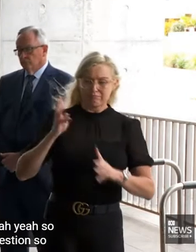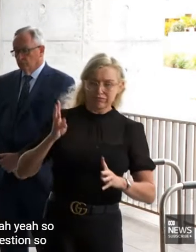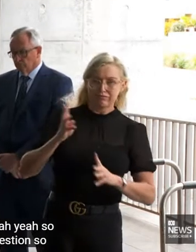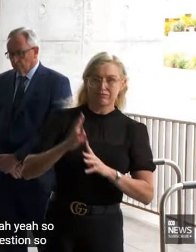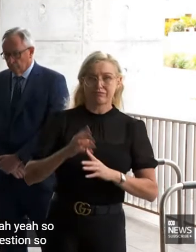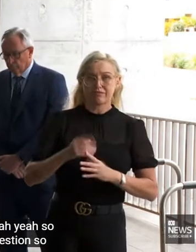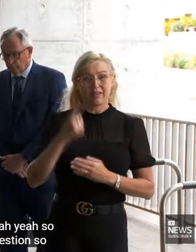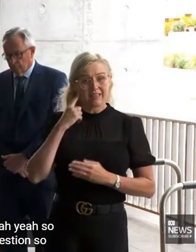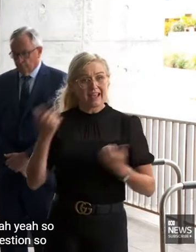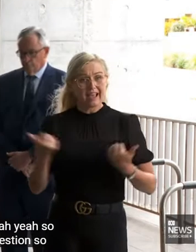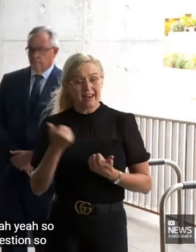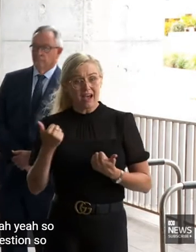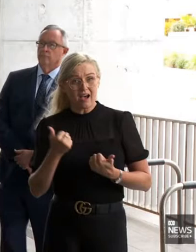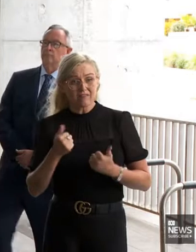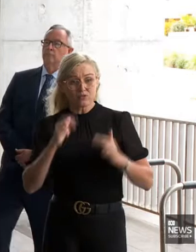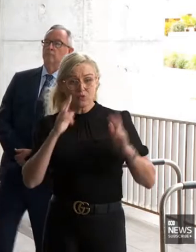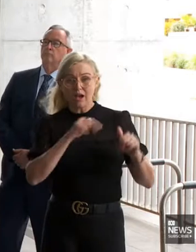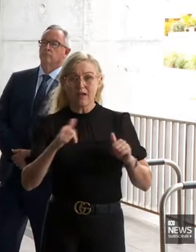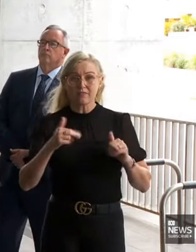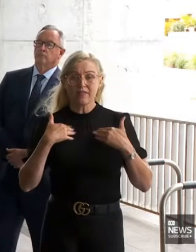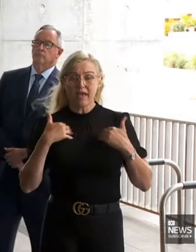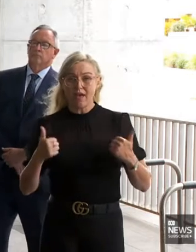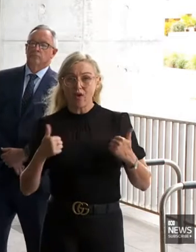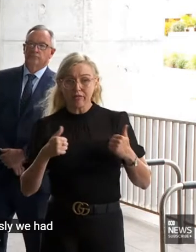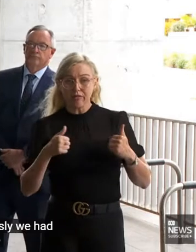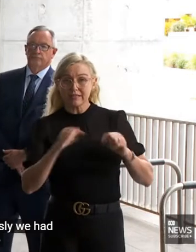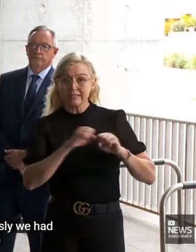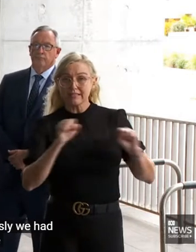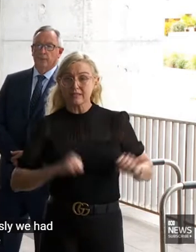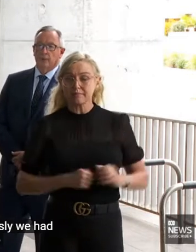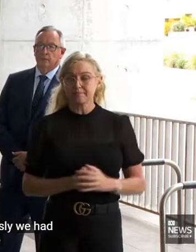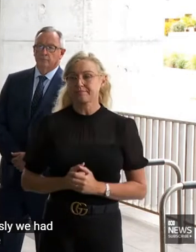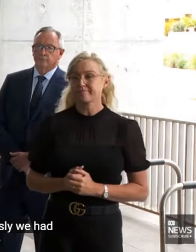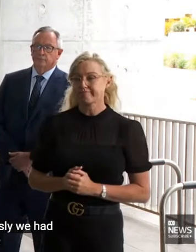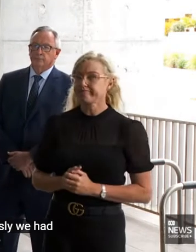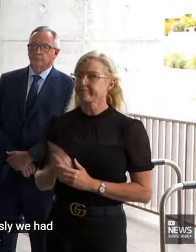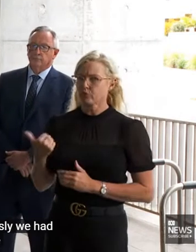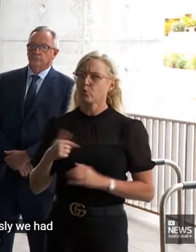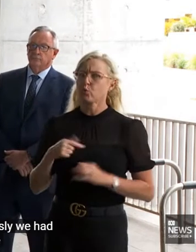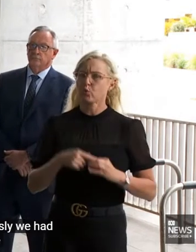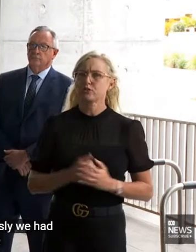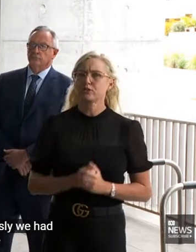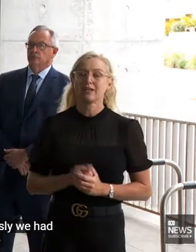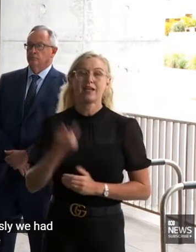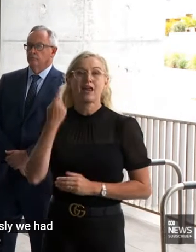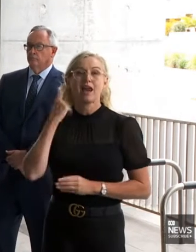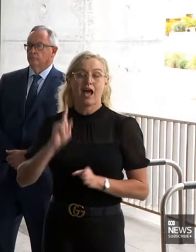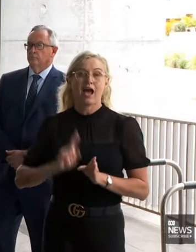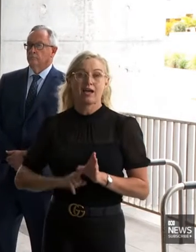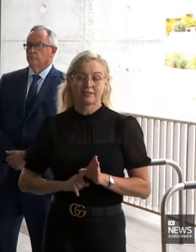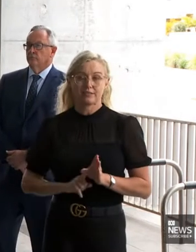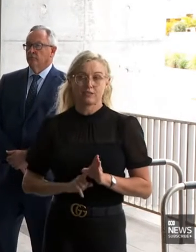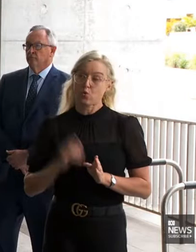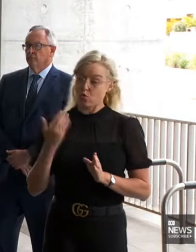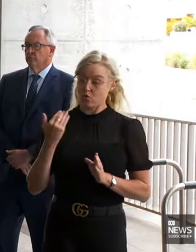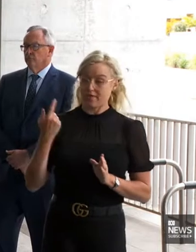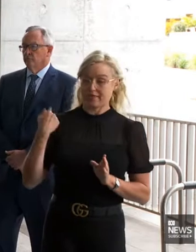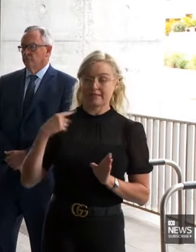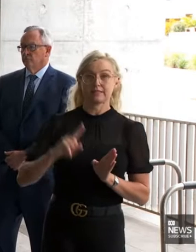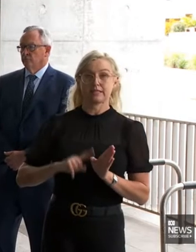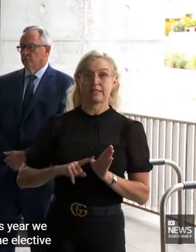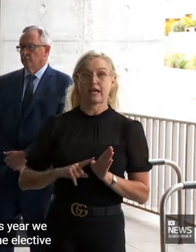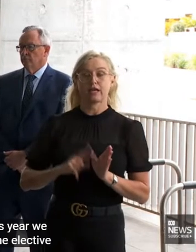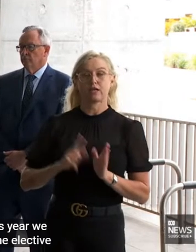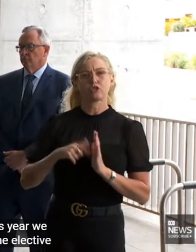Yeah. So, and that's a very good question. So last year, obviously, we had to postpone. And earlier this year, we had to push